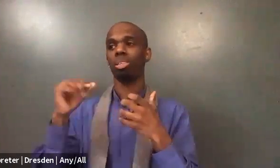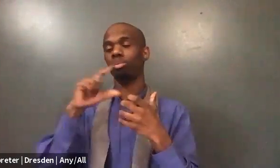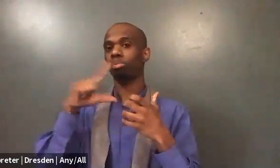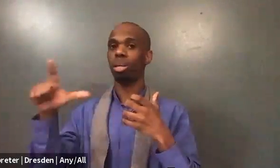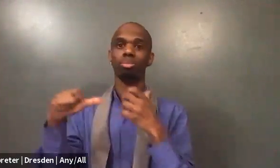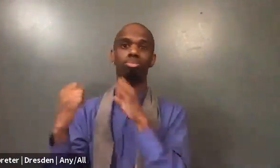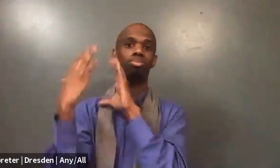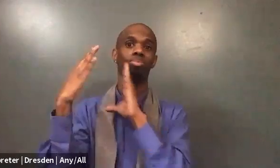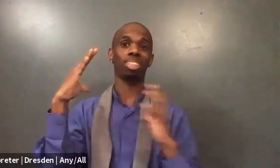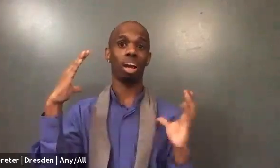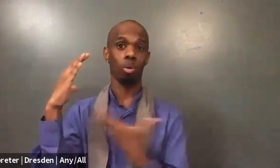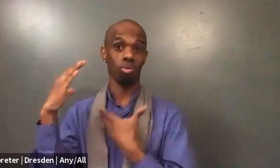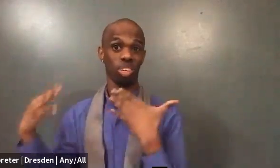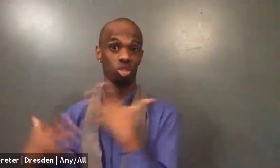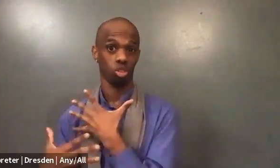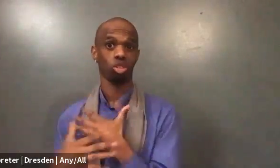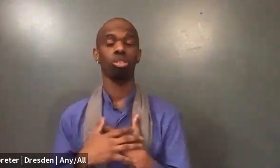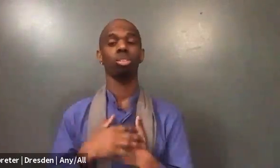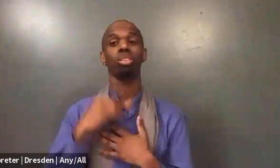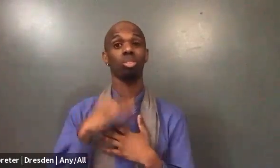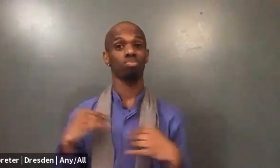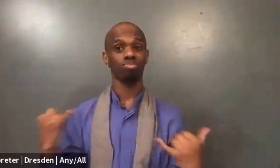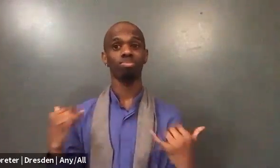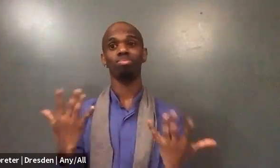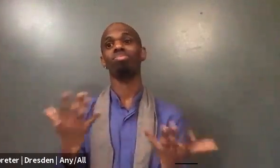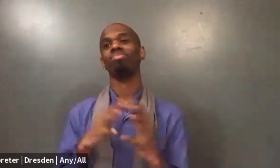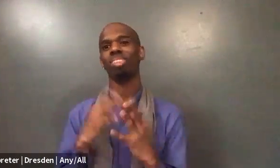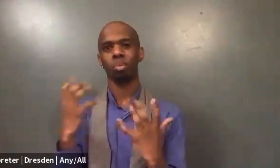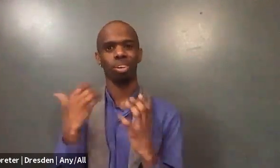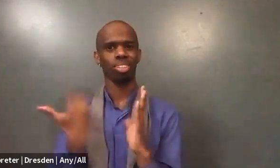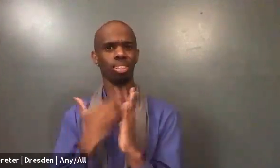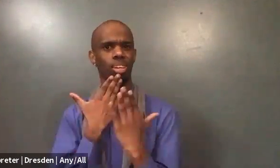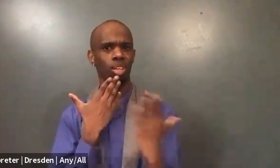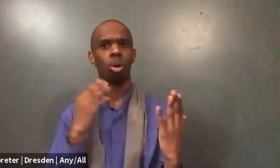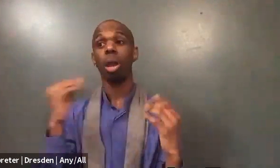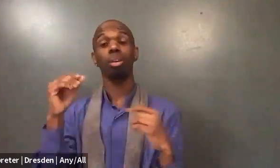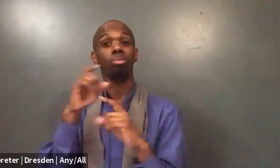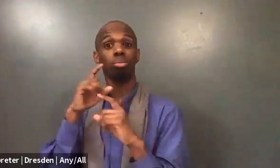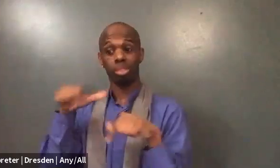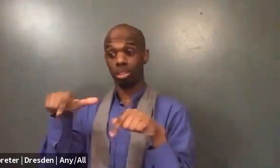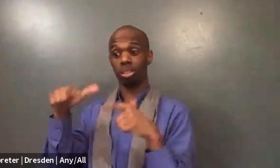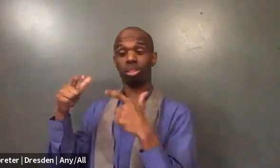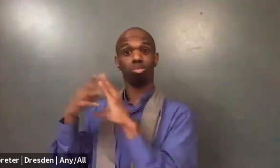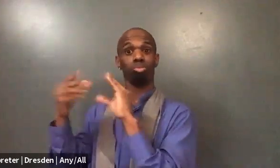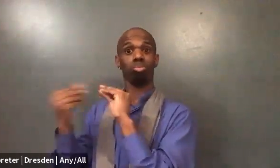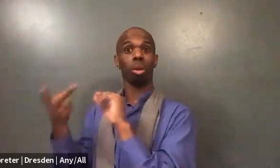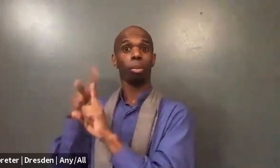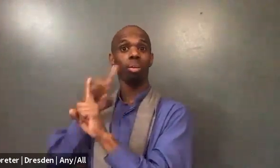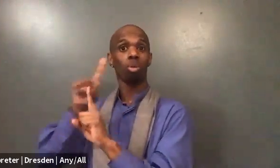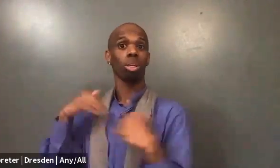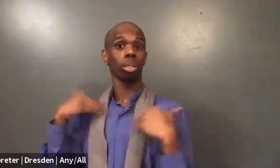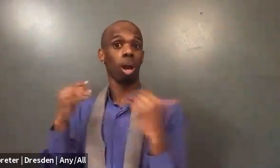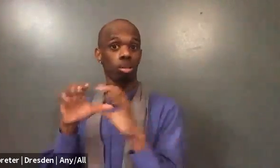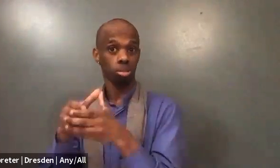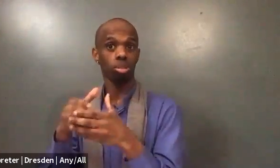say miigwech to everyone. And this goes for the young folks too. You know, I'm in my early 20s, but we're